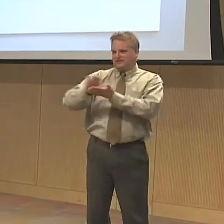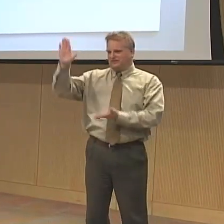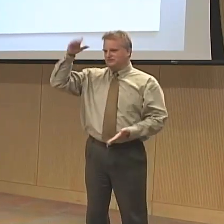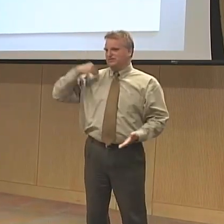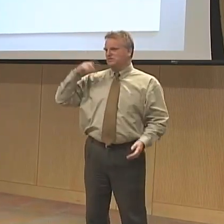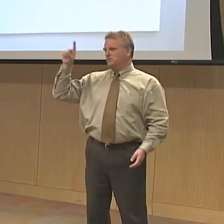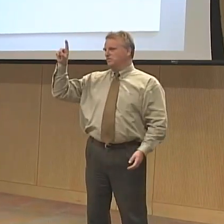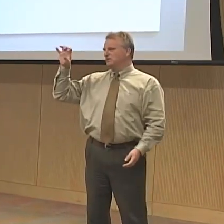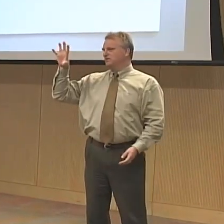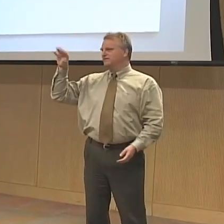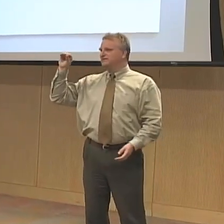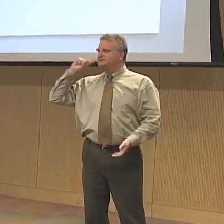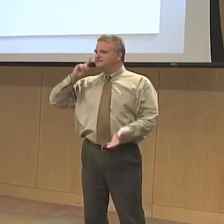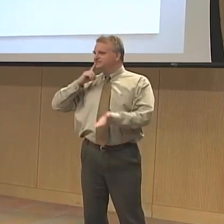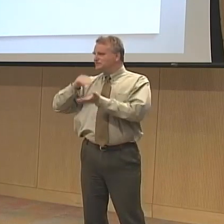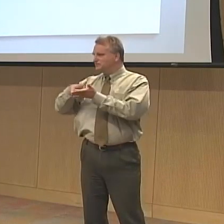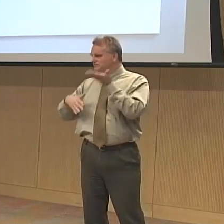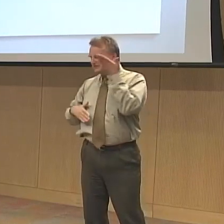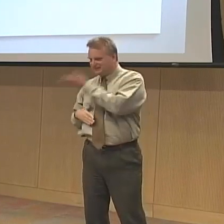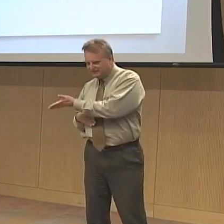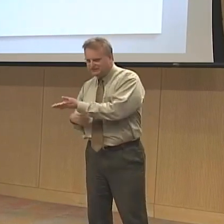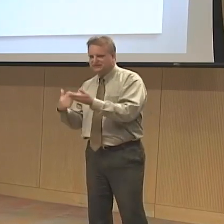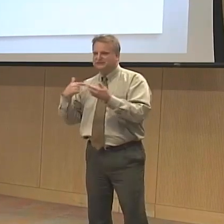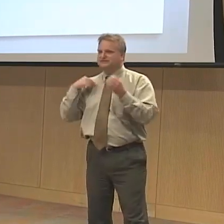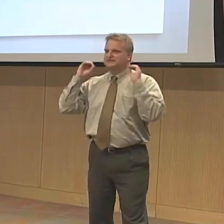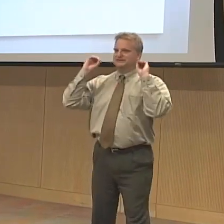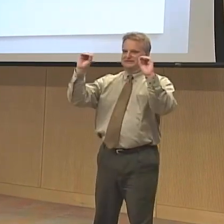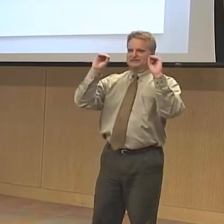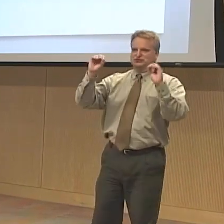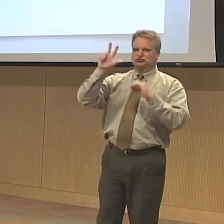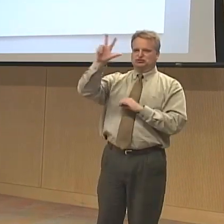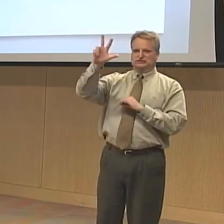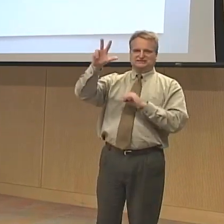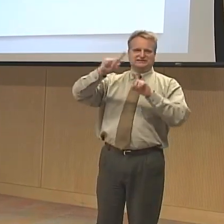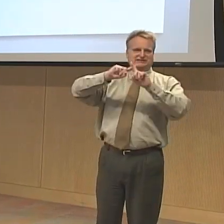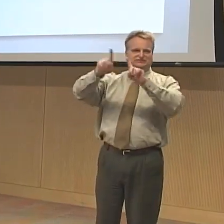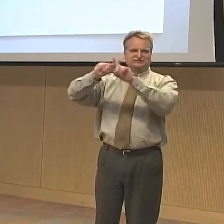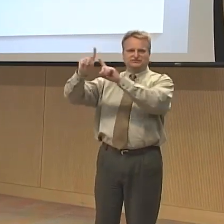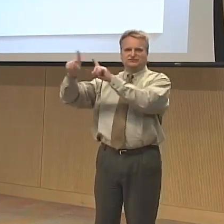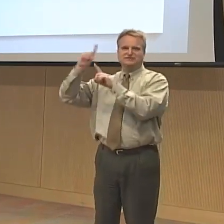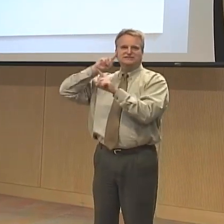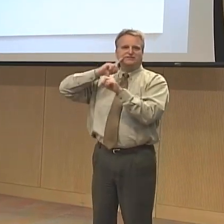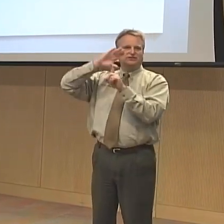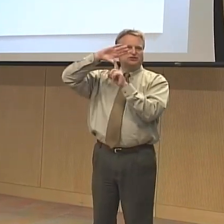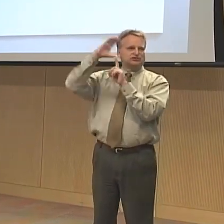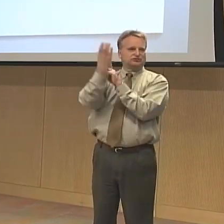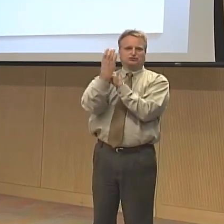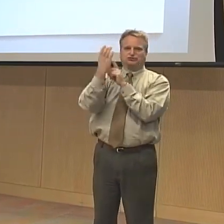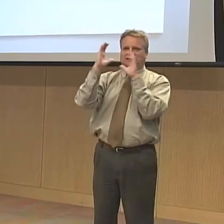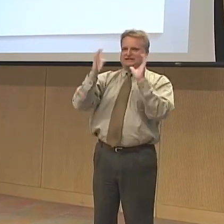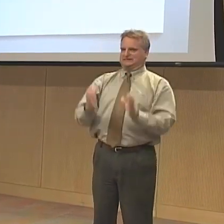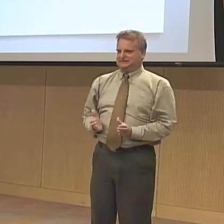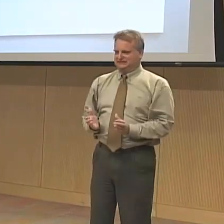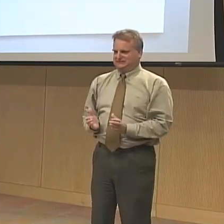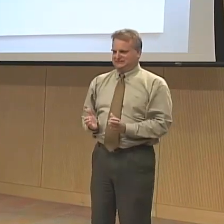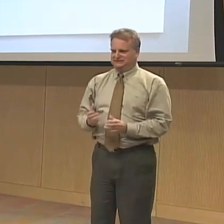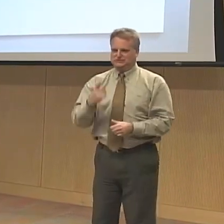Ohlone College, where they have 150 deaf students enrolled. I teach 3 different deaf culture classes. One